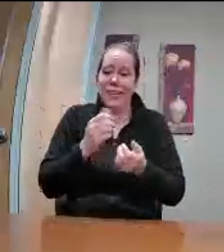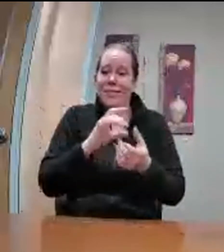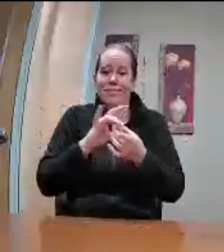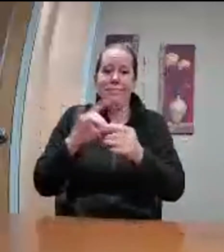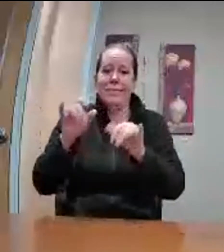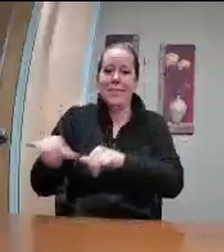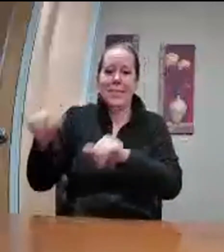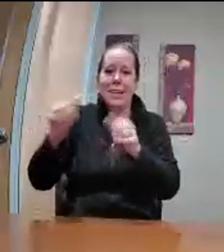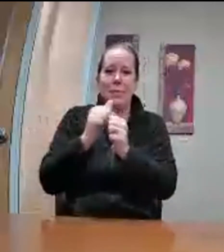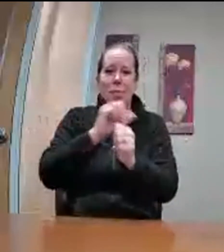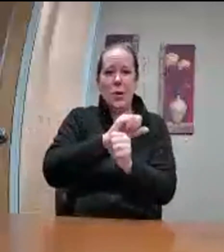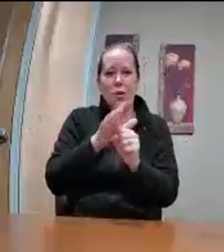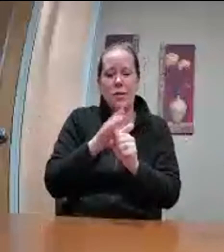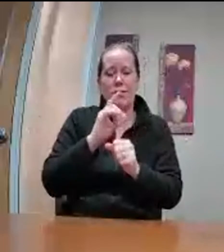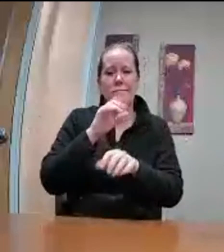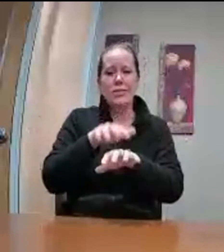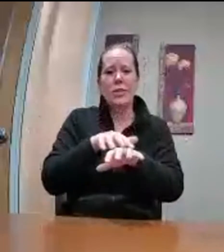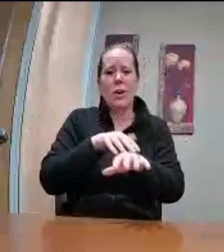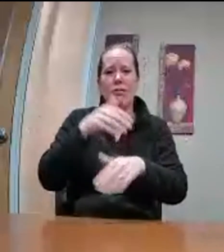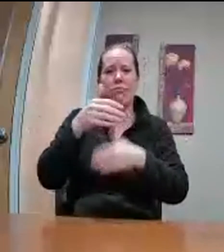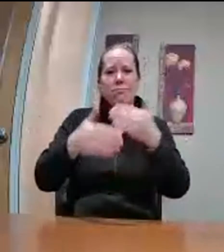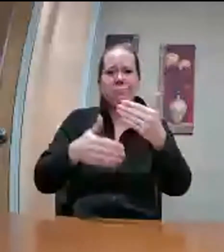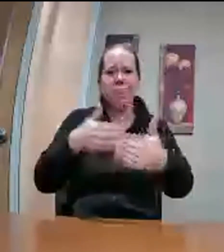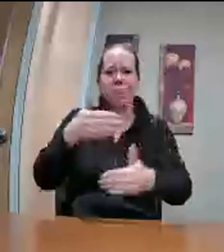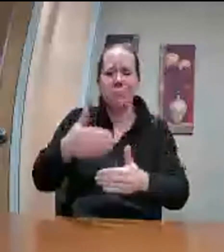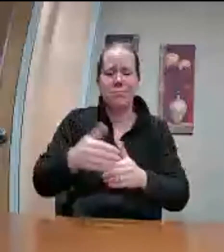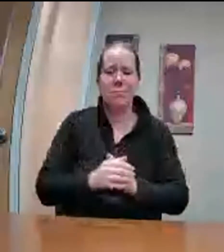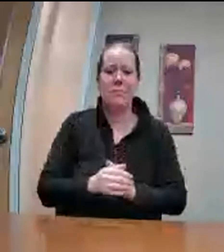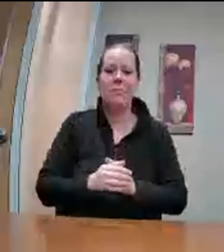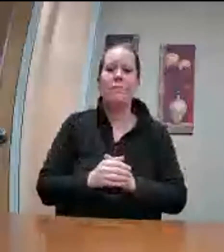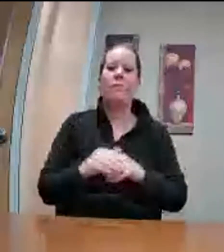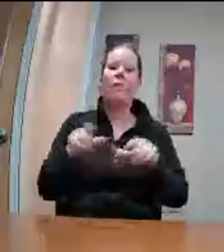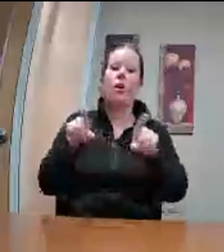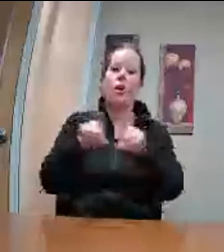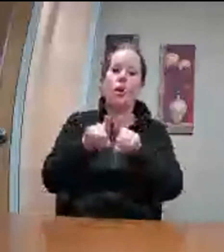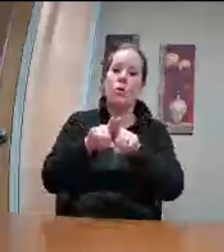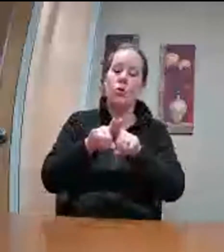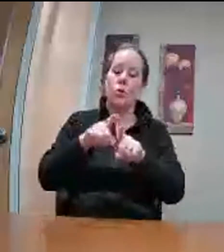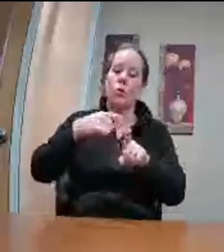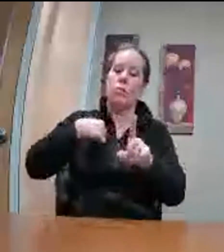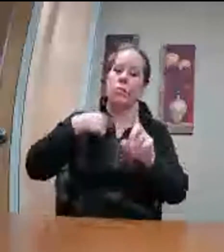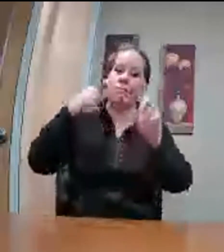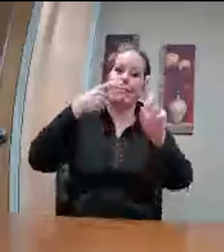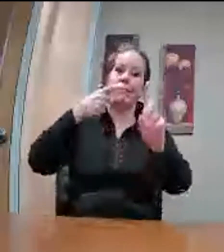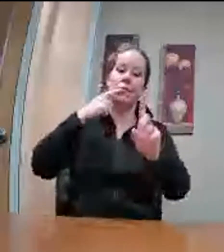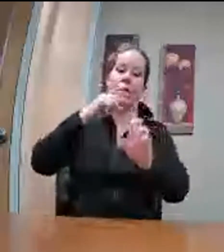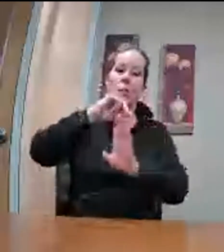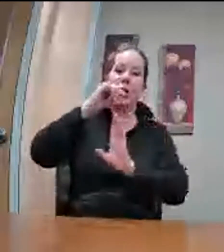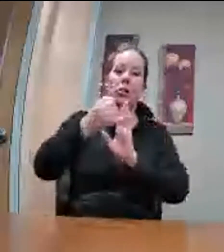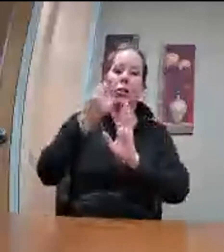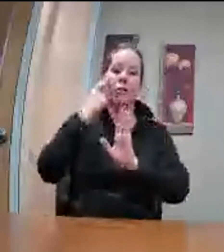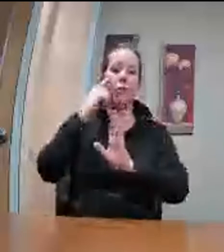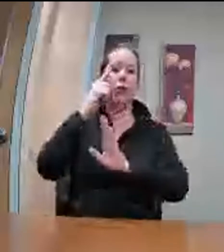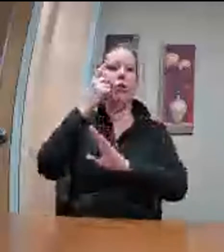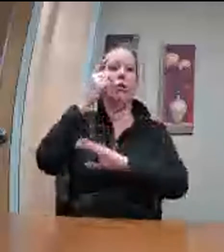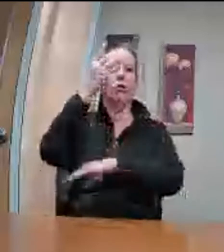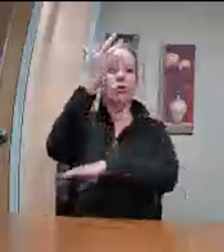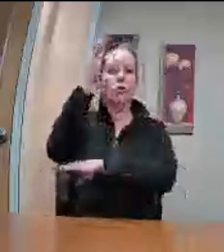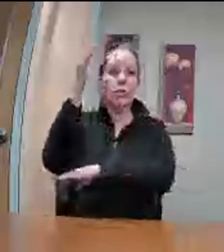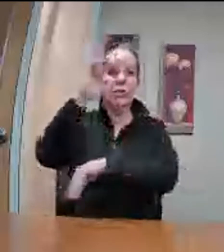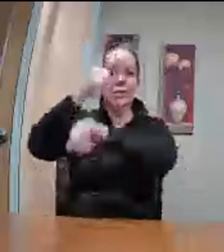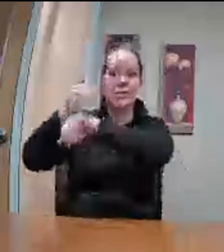everything else has during COVID. We also hope to get back to doing our memorial tree project in the spring as